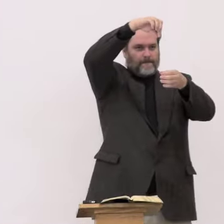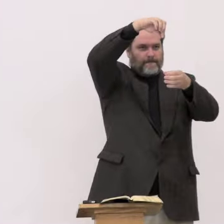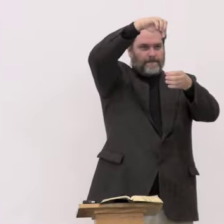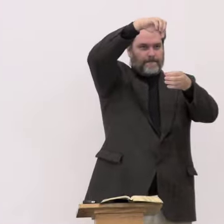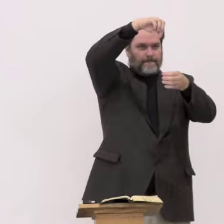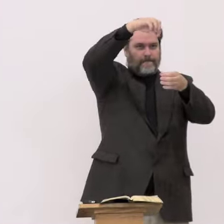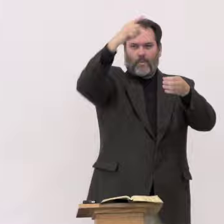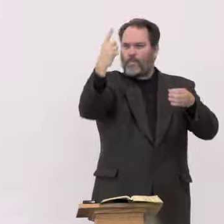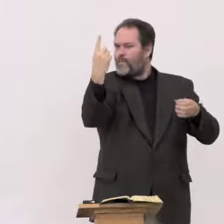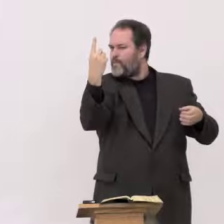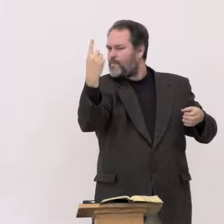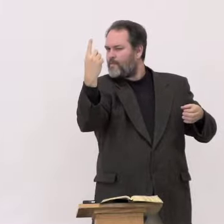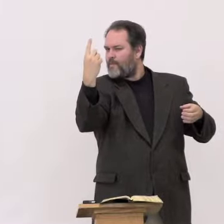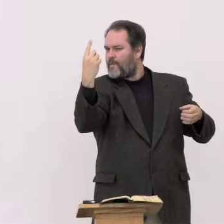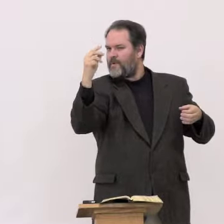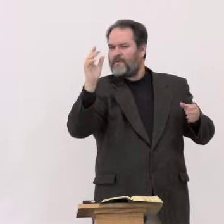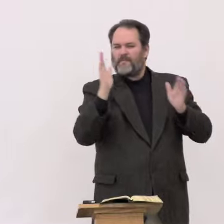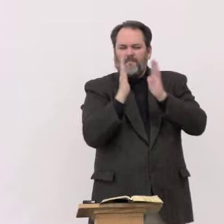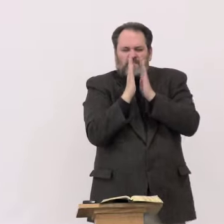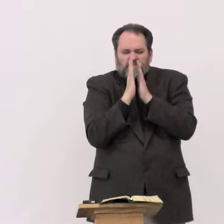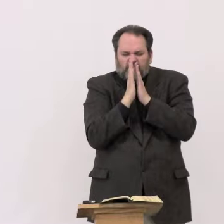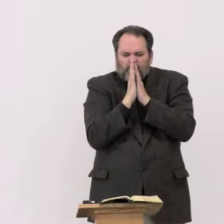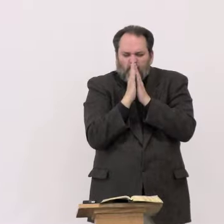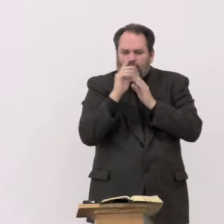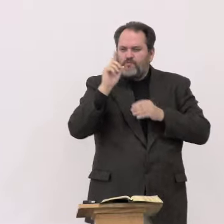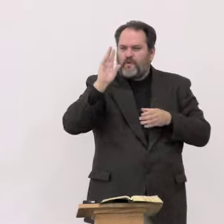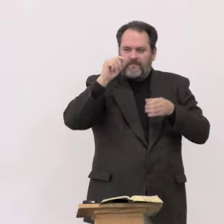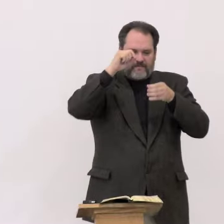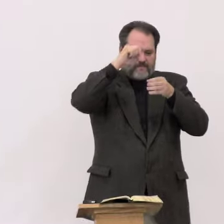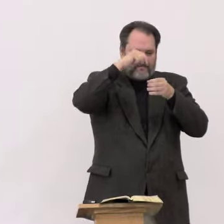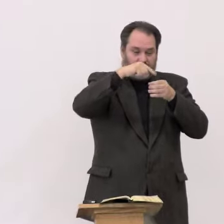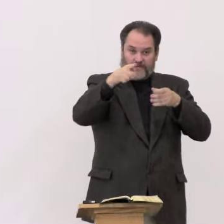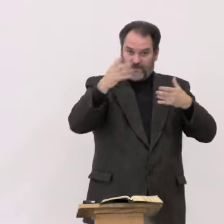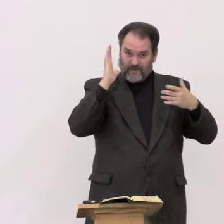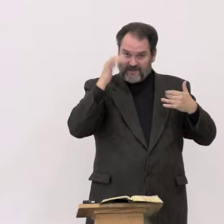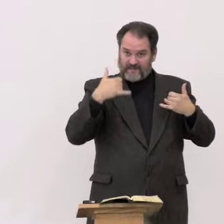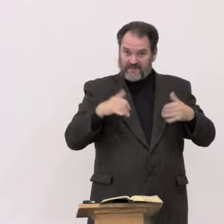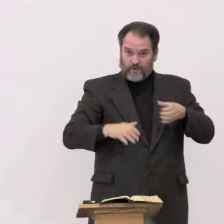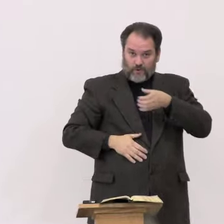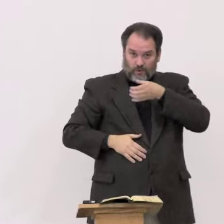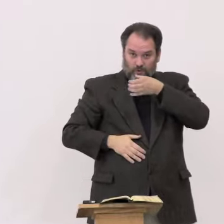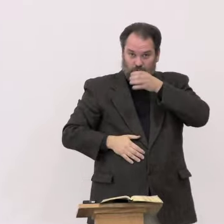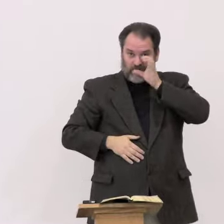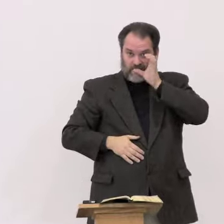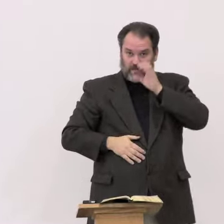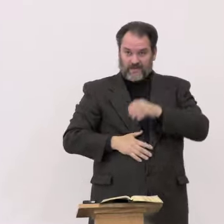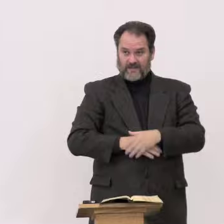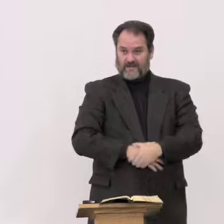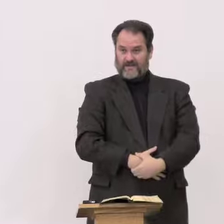Suppose you get something from the sewer, you get one little drop of something from the sewer, you put it into a really clean